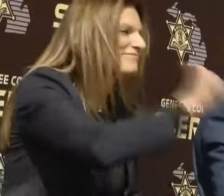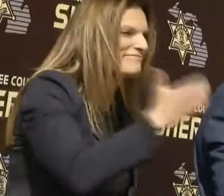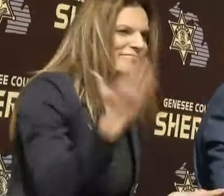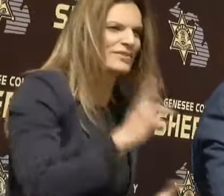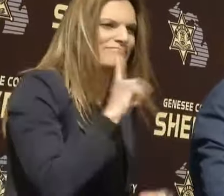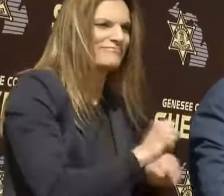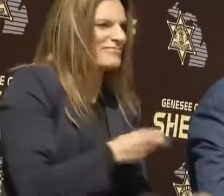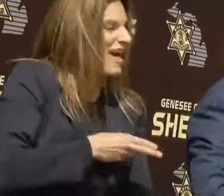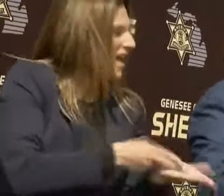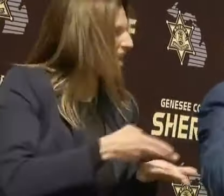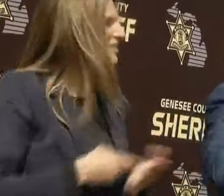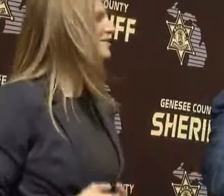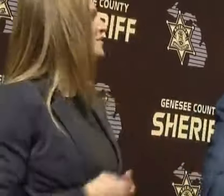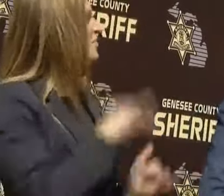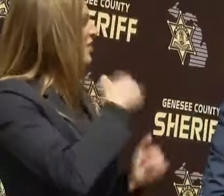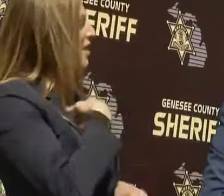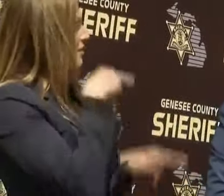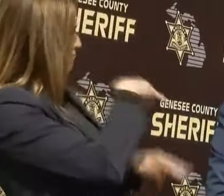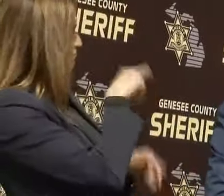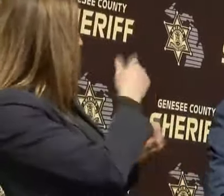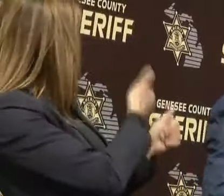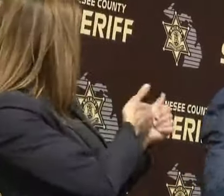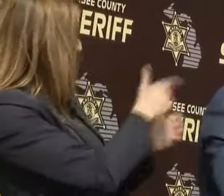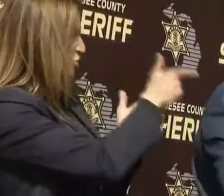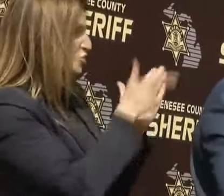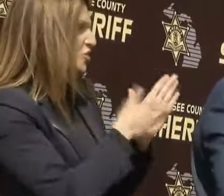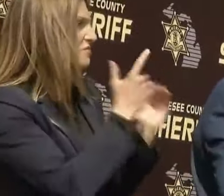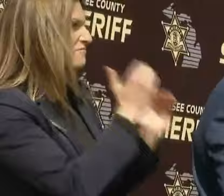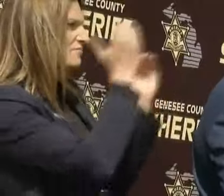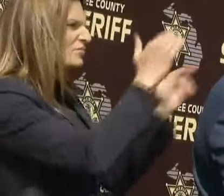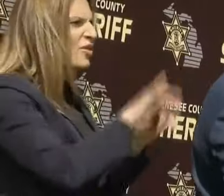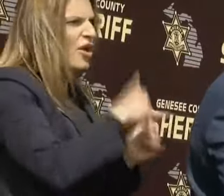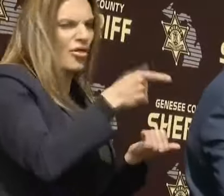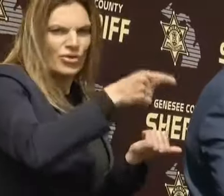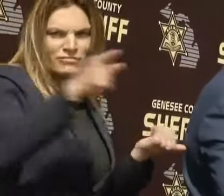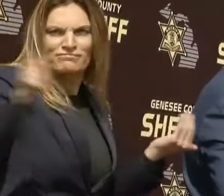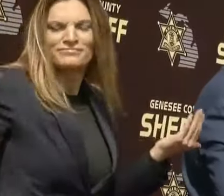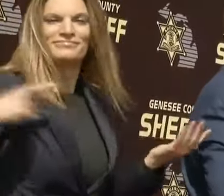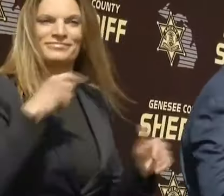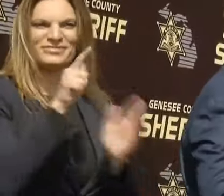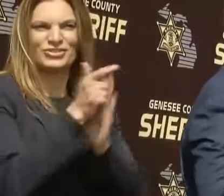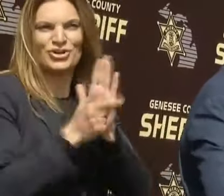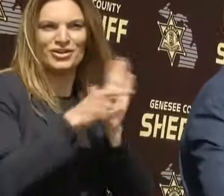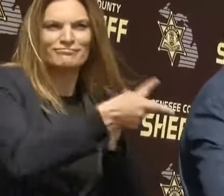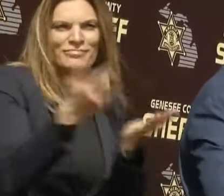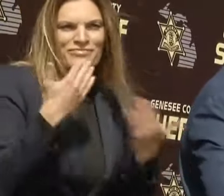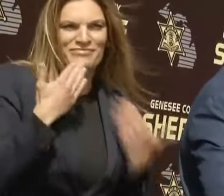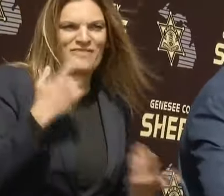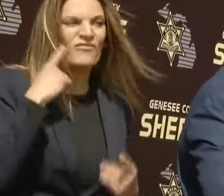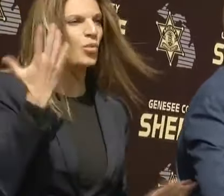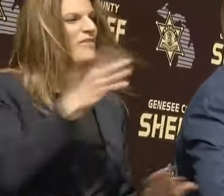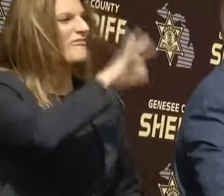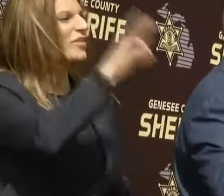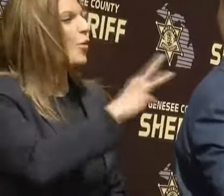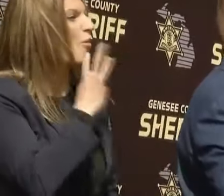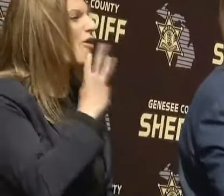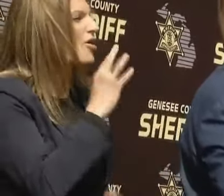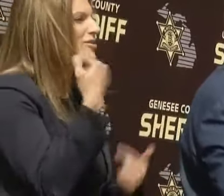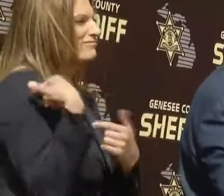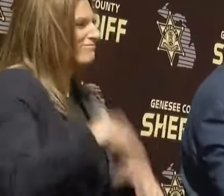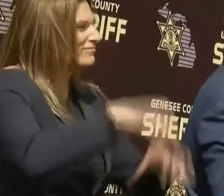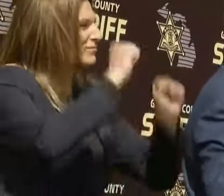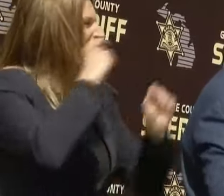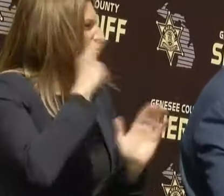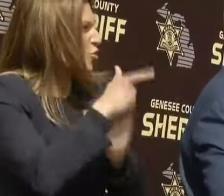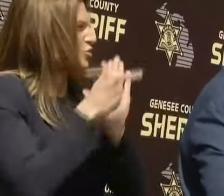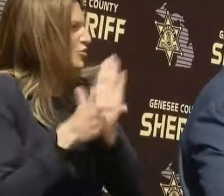you. And then I was entrusted to work with the Solicitor General for the Flint water case, where Flint